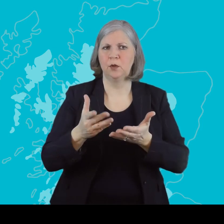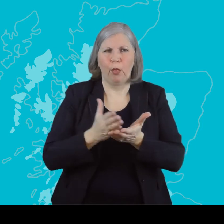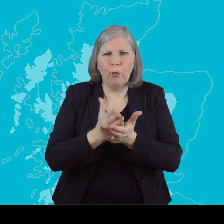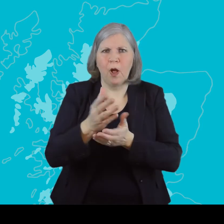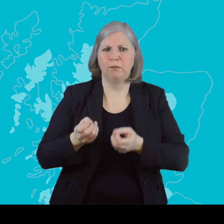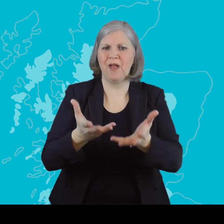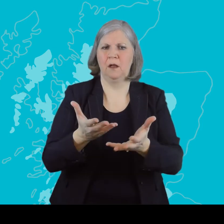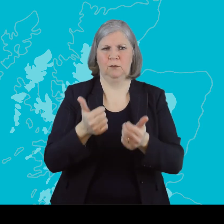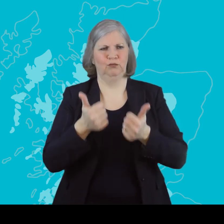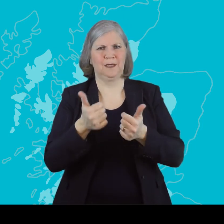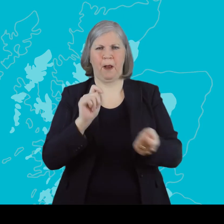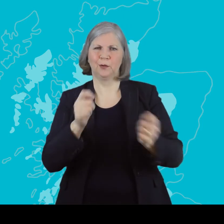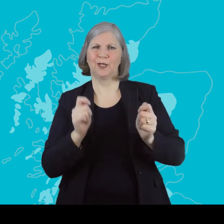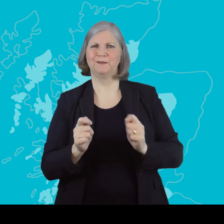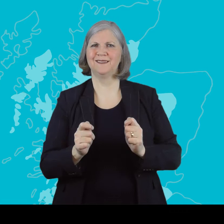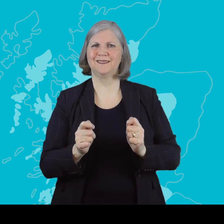adjustments.